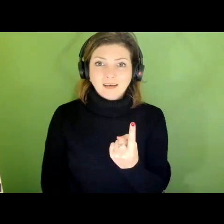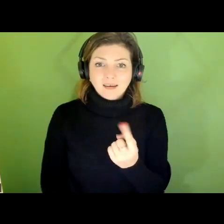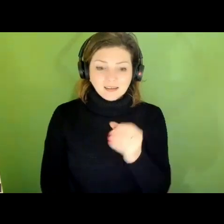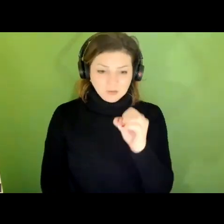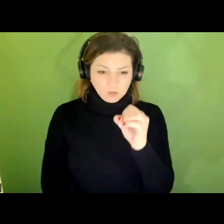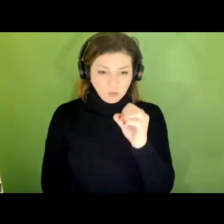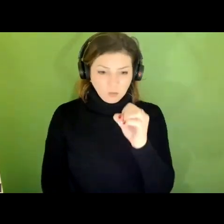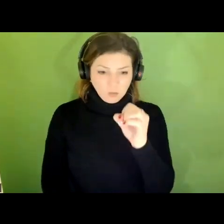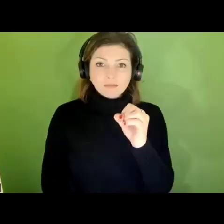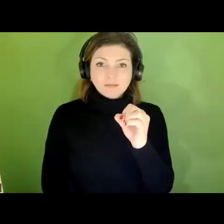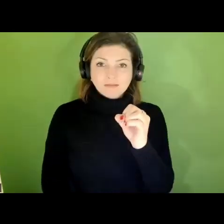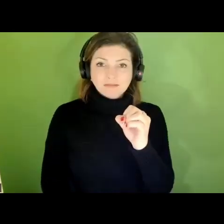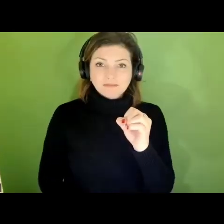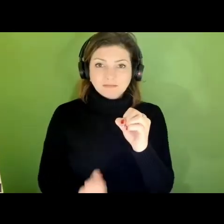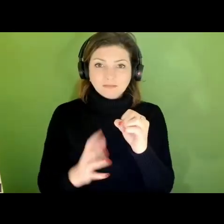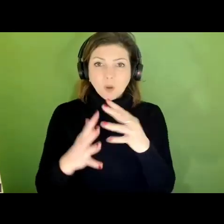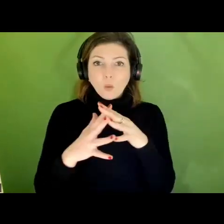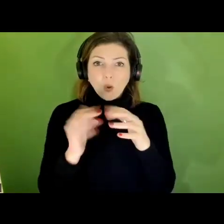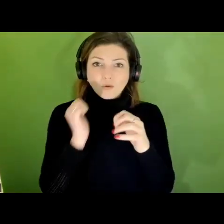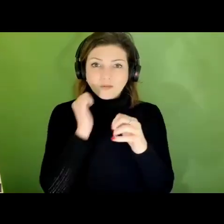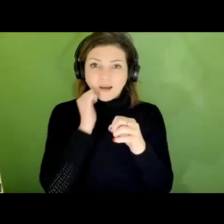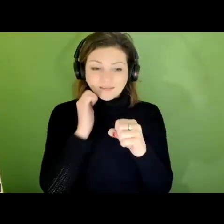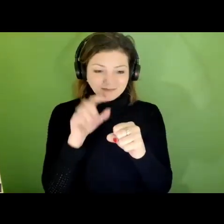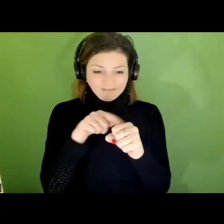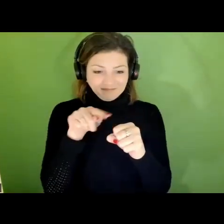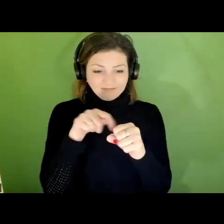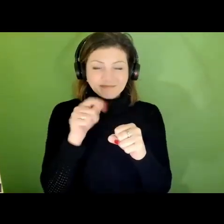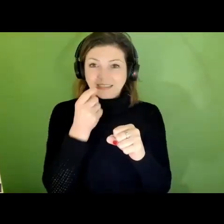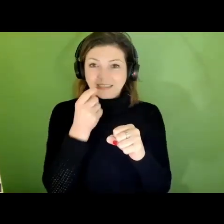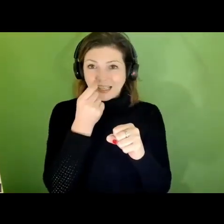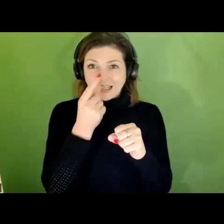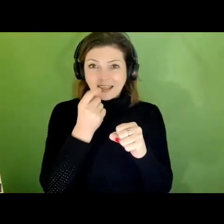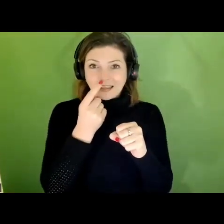can explode your whole life. What an important